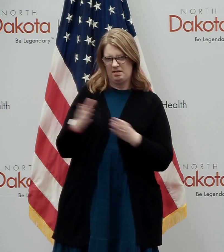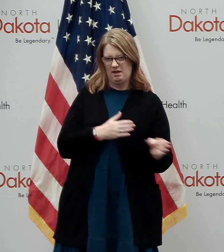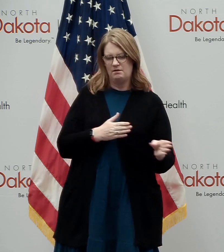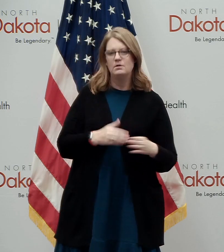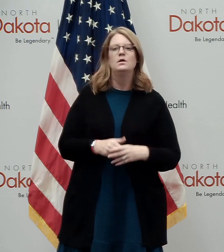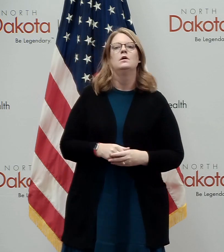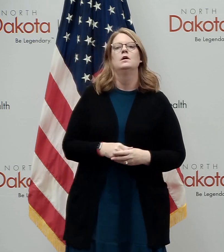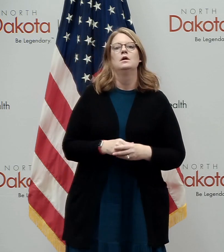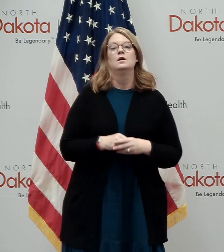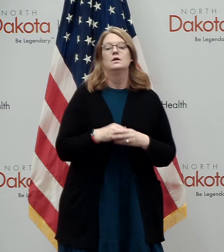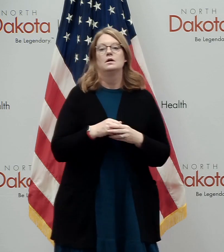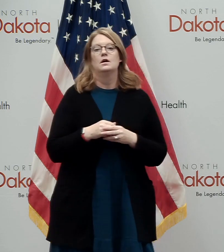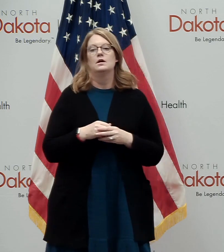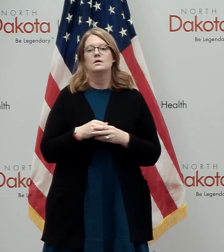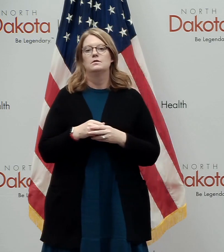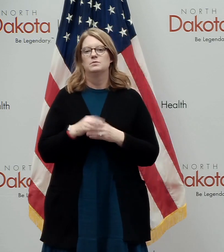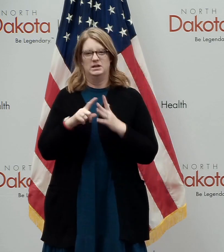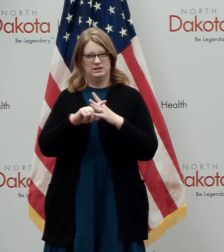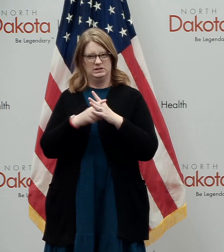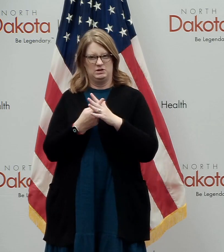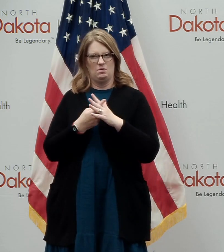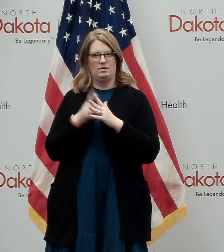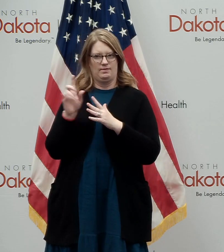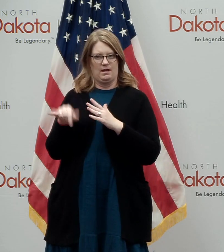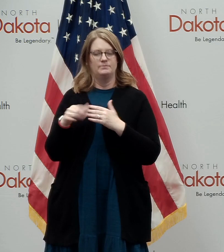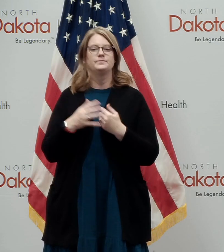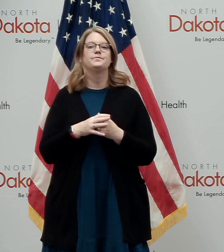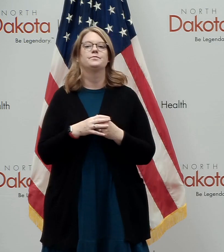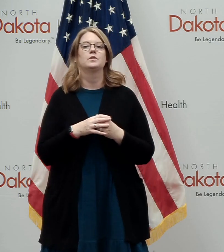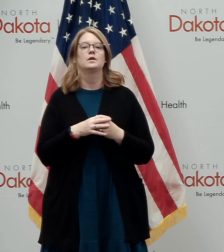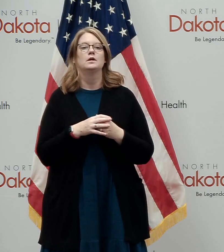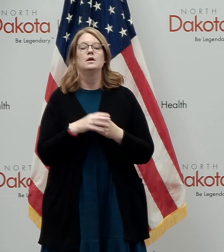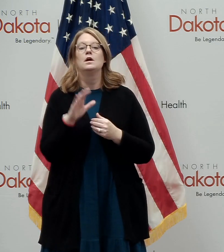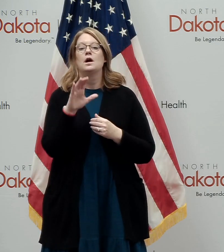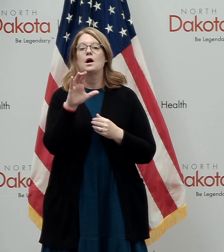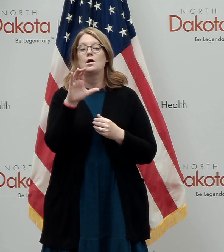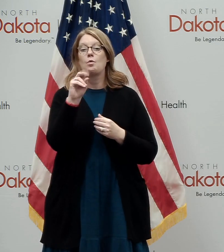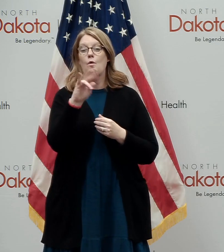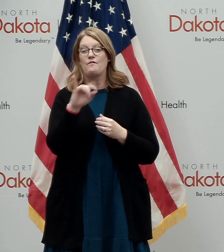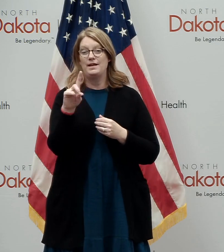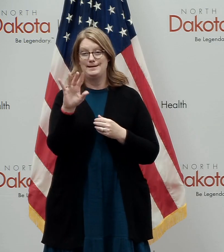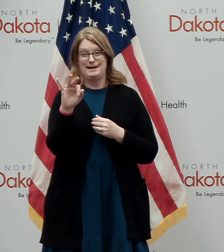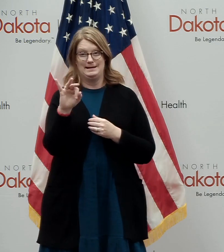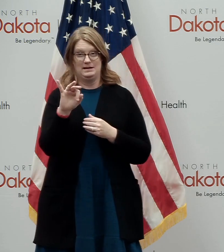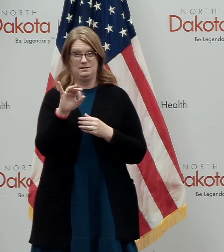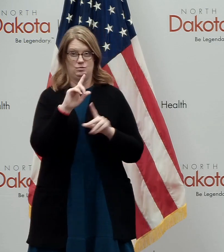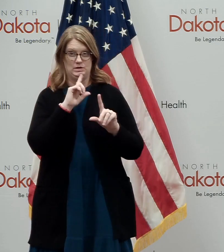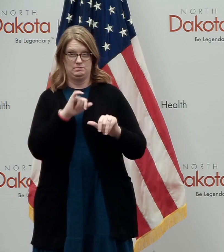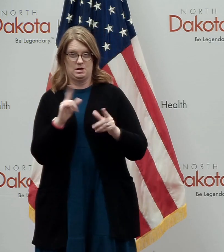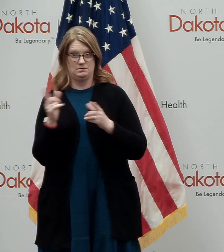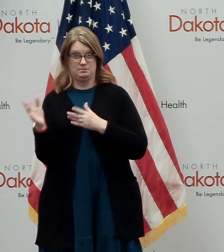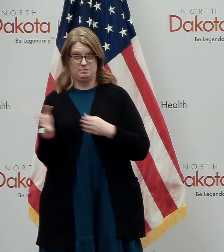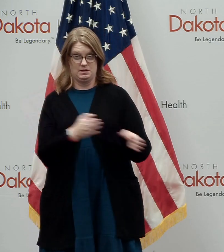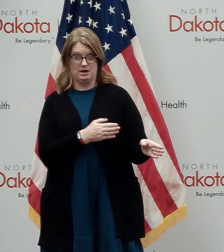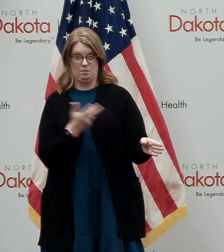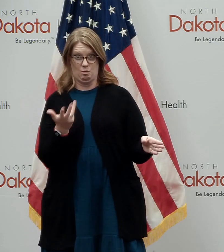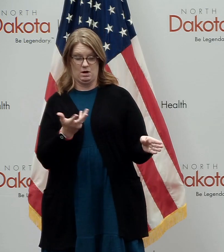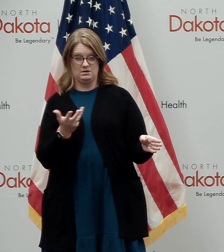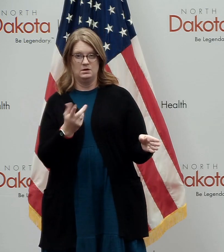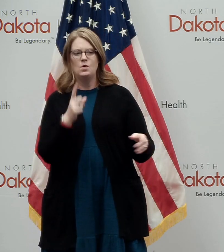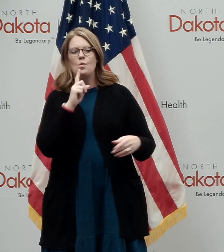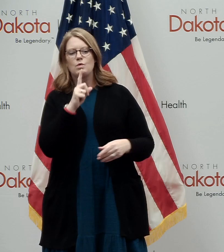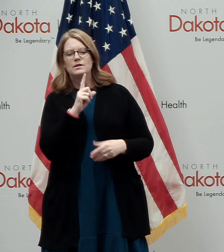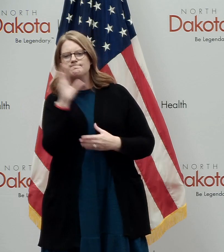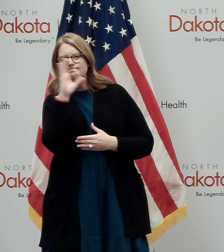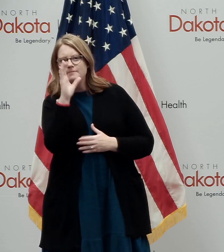me start with that. As you know, our COVID-19 response strategy in North Dakota has been to actively seek